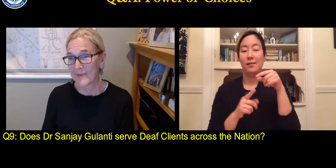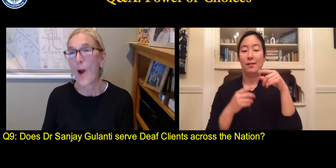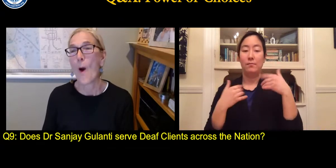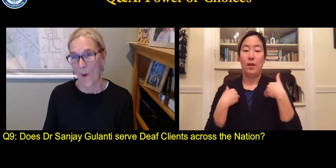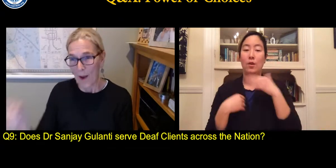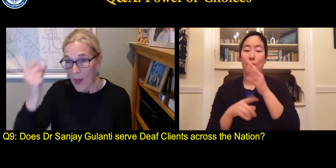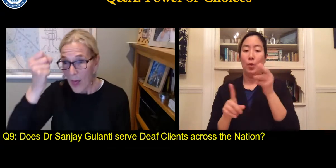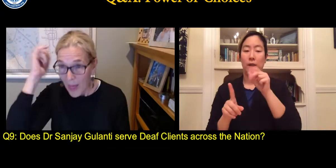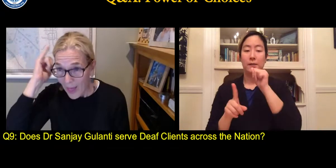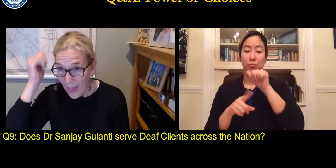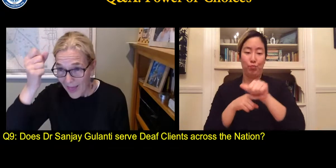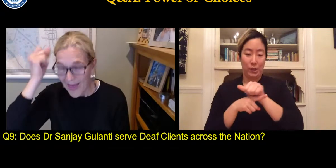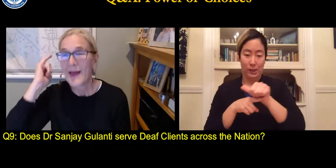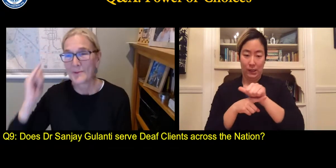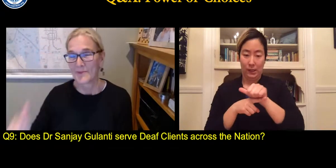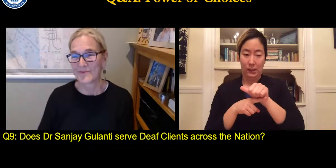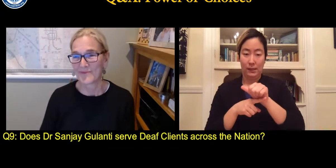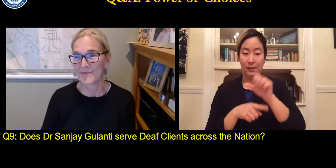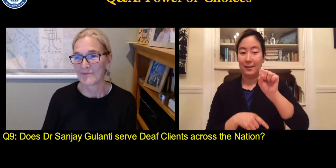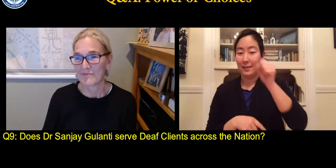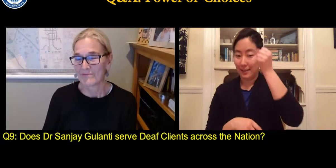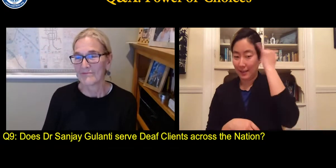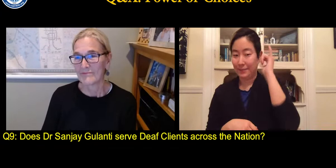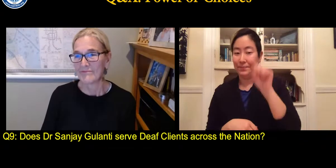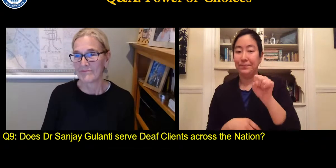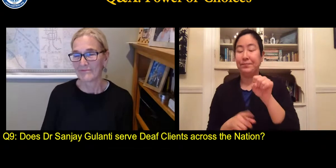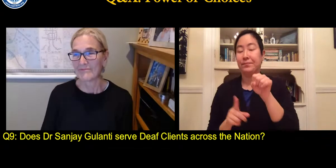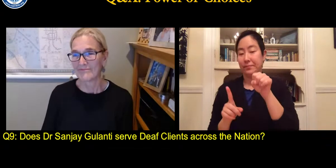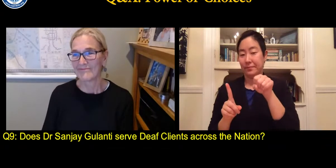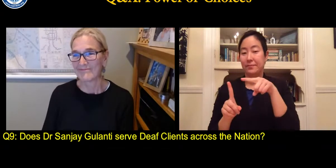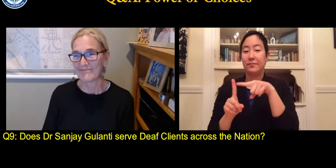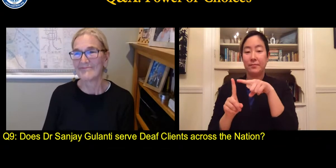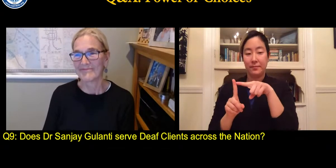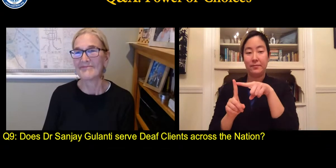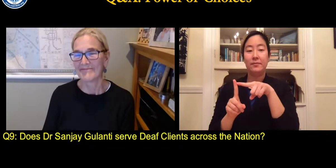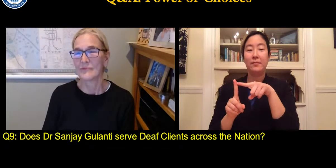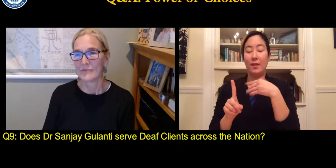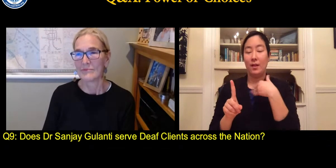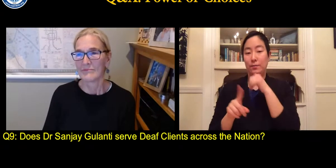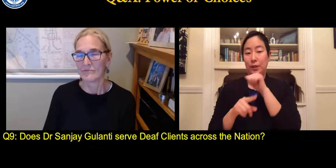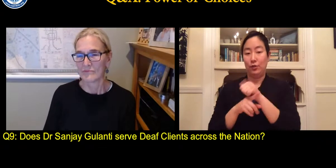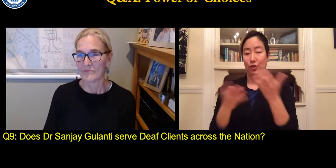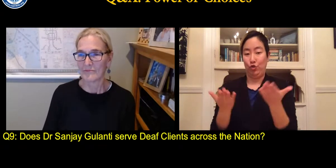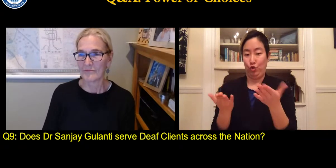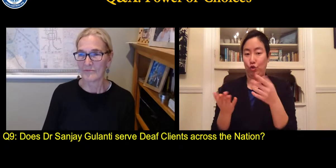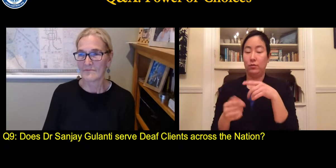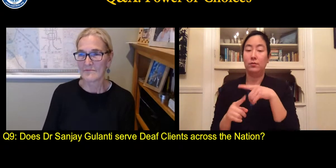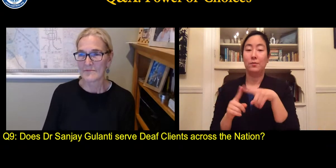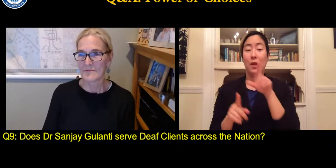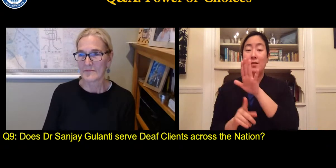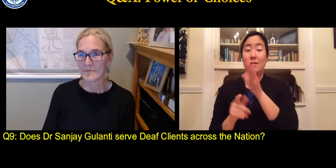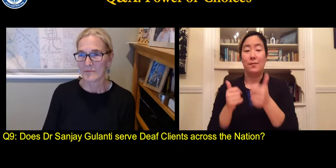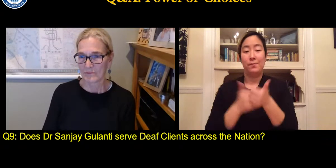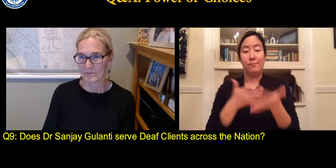This is Noel. Dr. Sanjay's sign is like this, SJ on the side of the